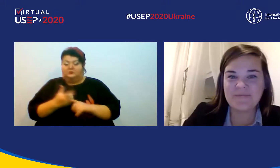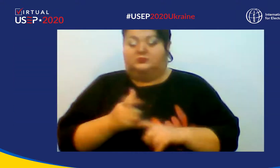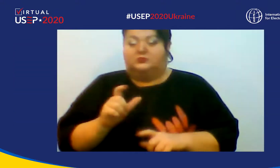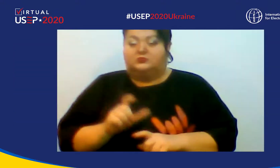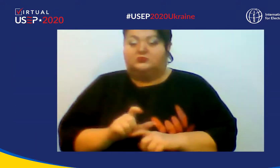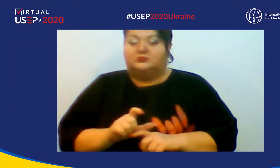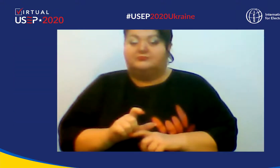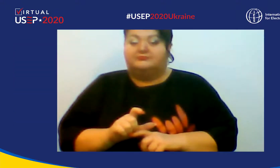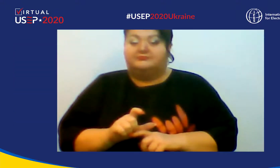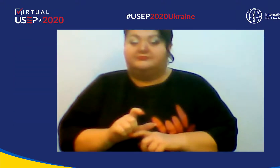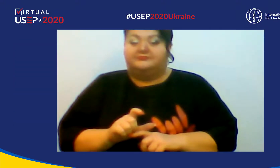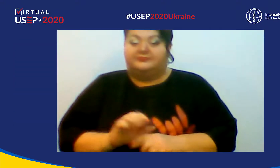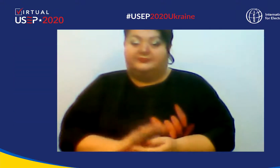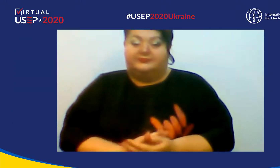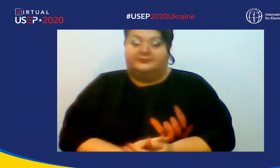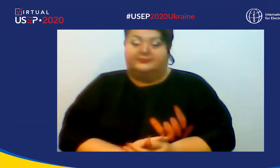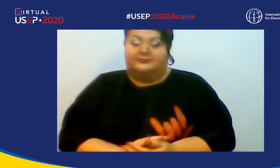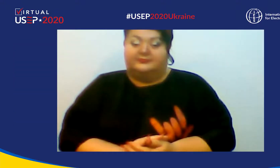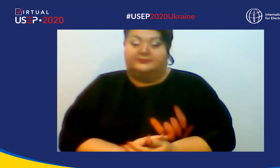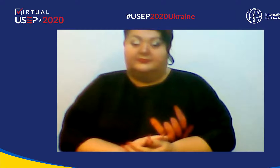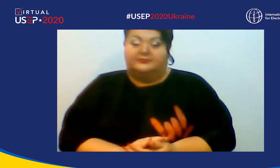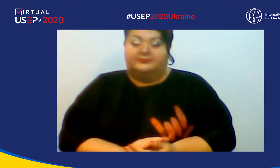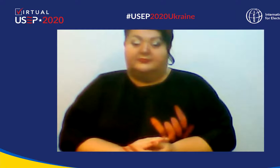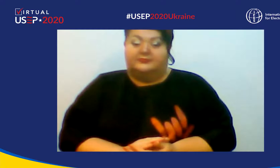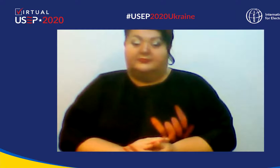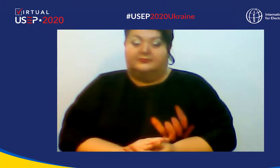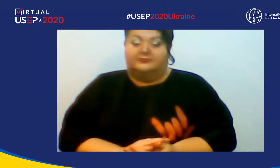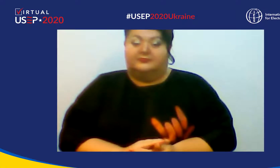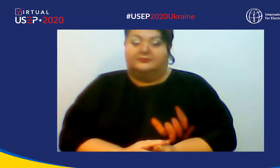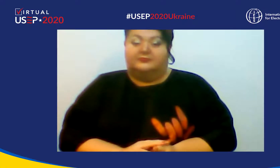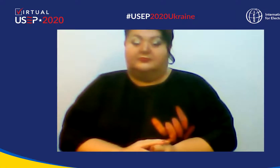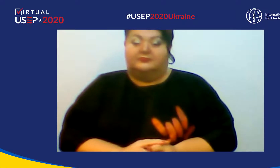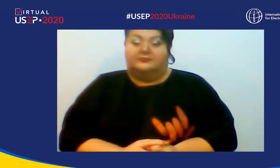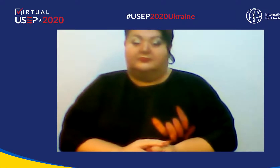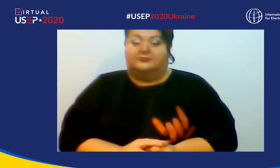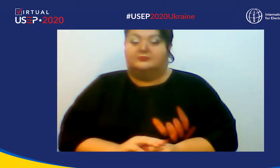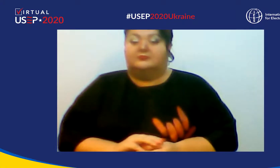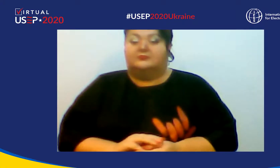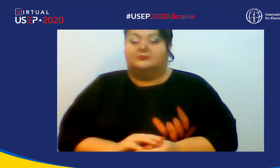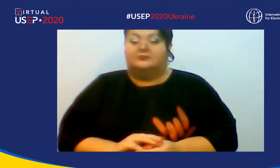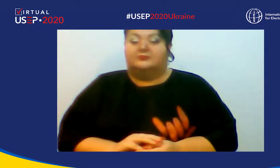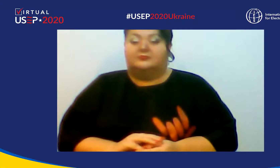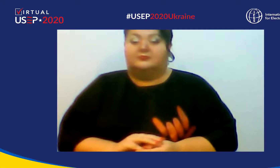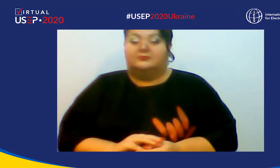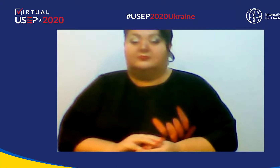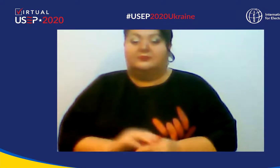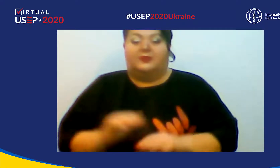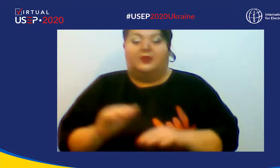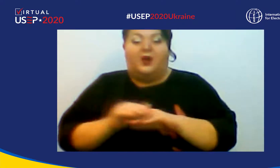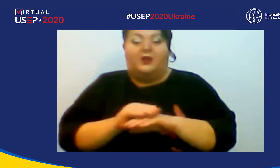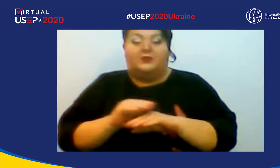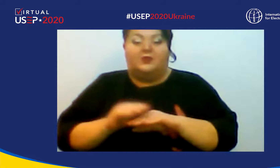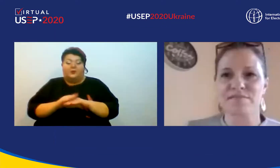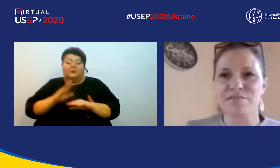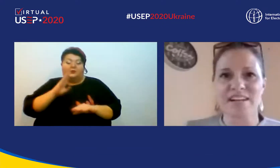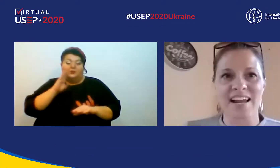Thanks. Nice to see you all. Happy election day. Good morning from here. Good evening there. I really appreciate talking to all you